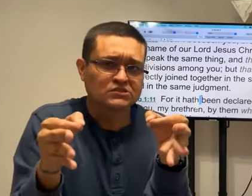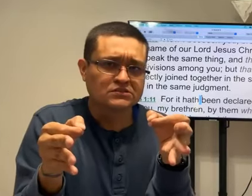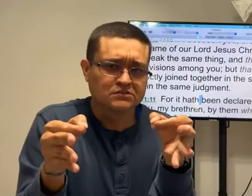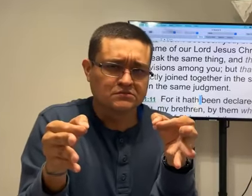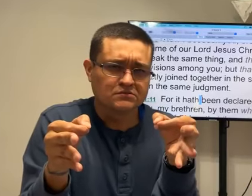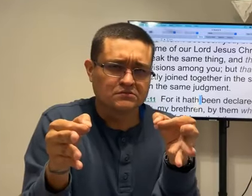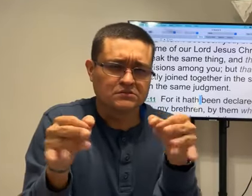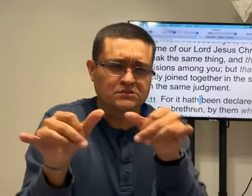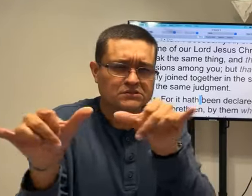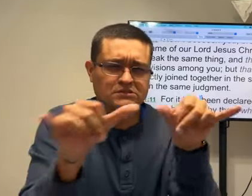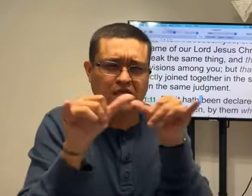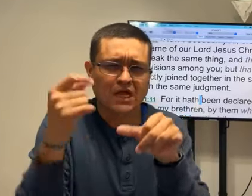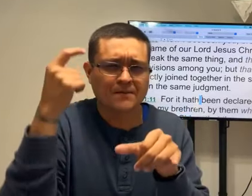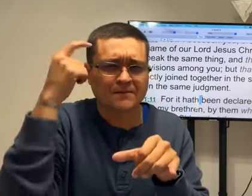judgment.